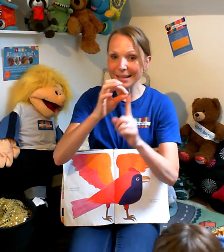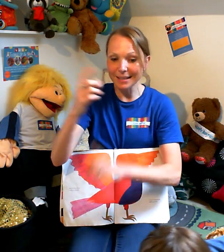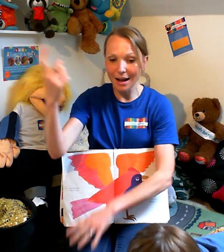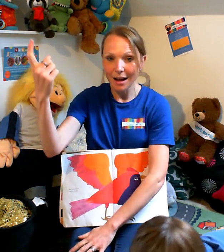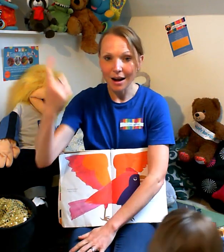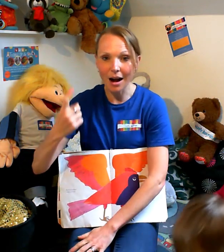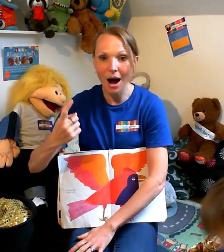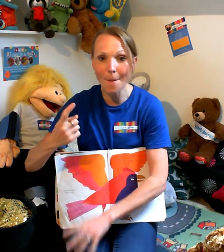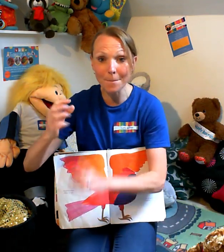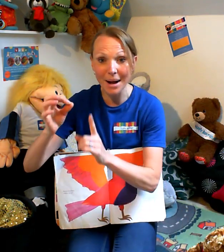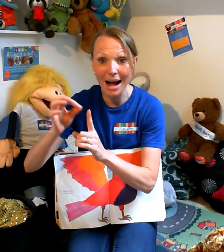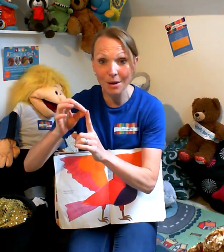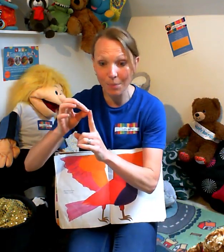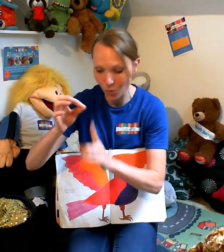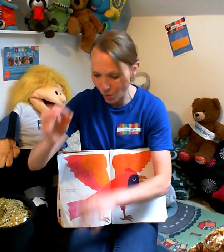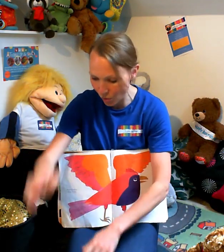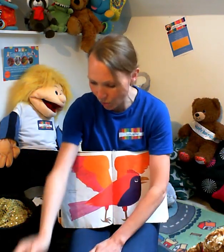Peter, come back, Paul.